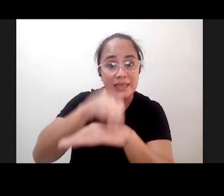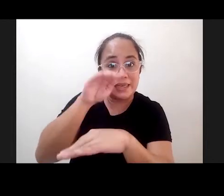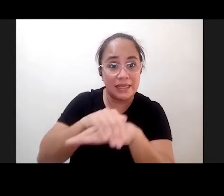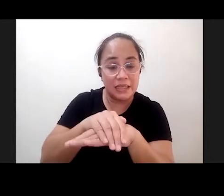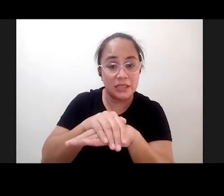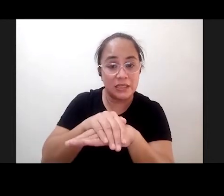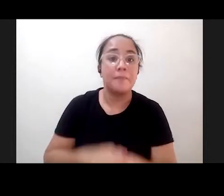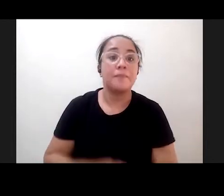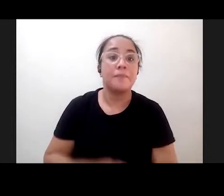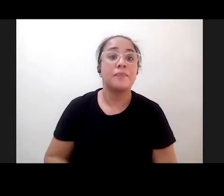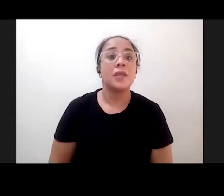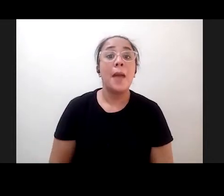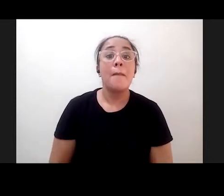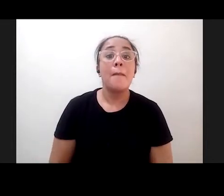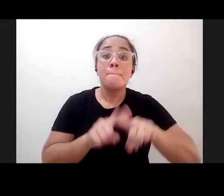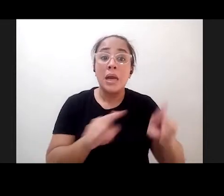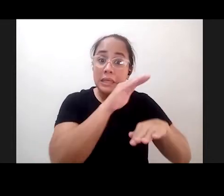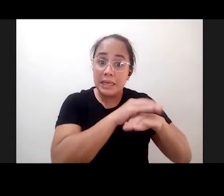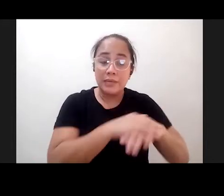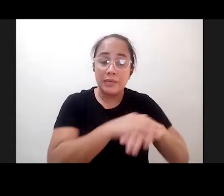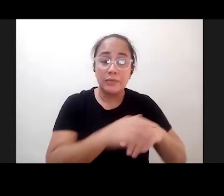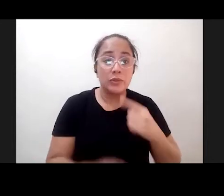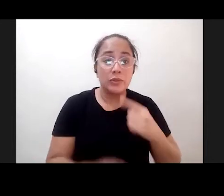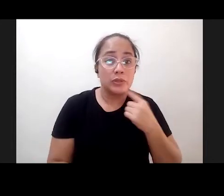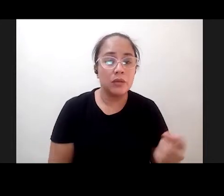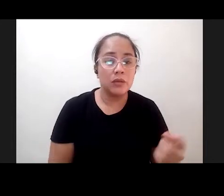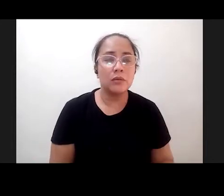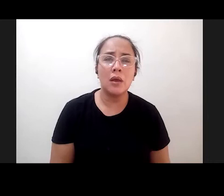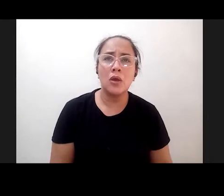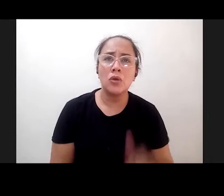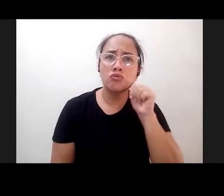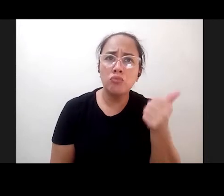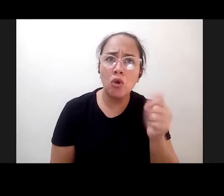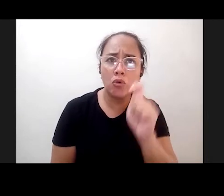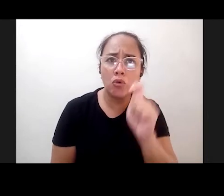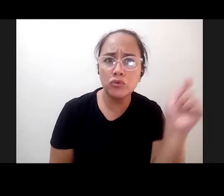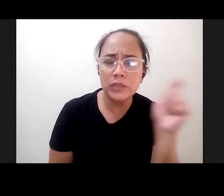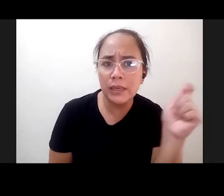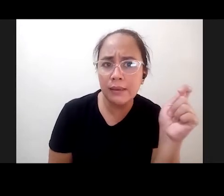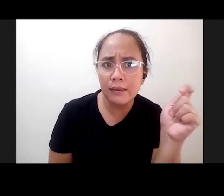you say, is tomorrow Tuesday?